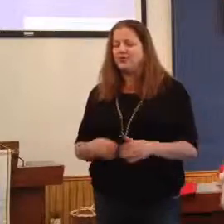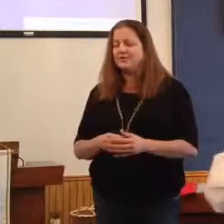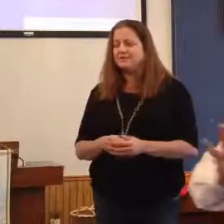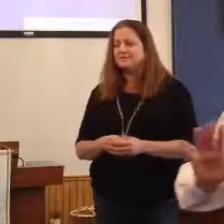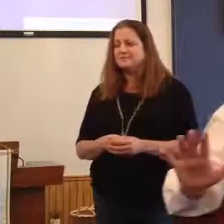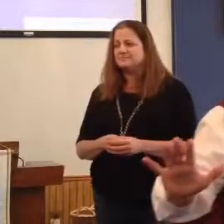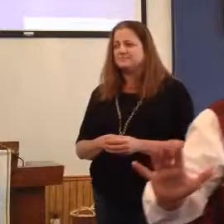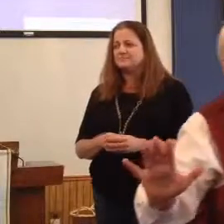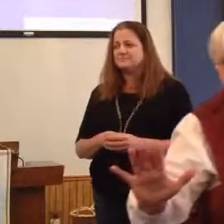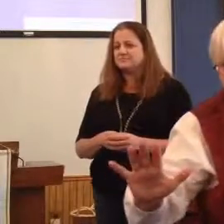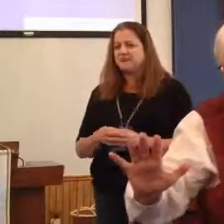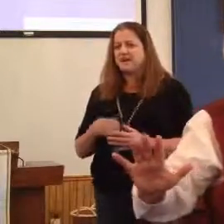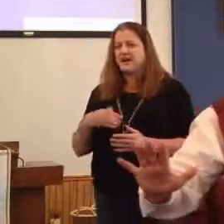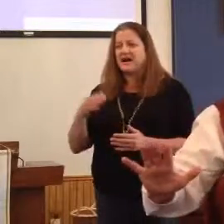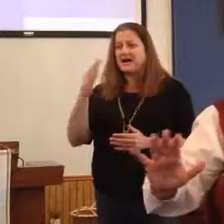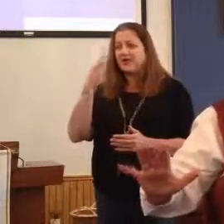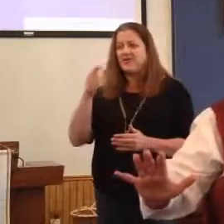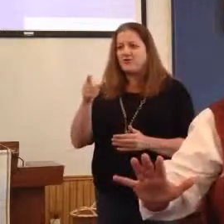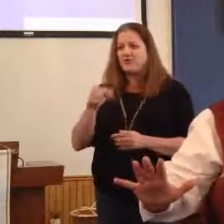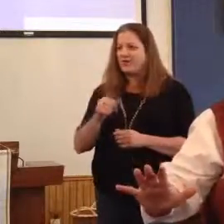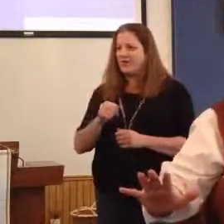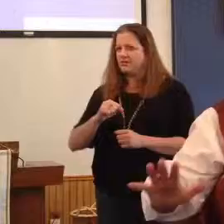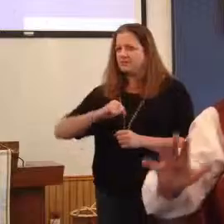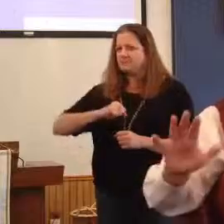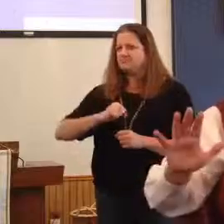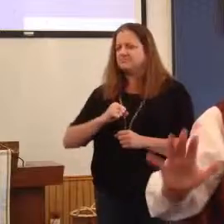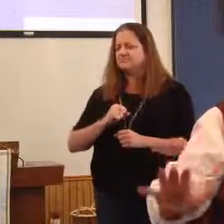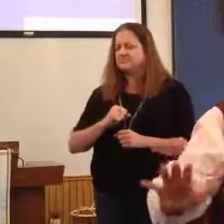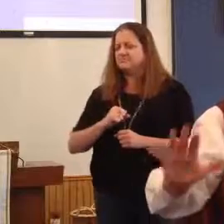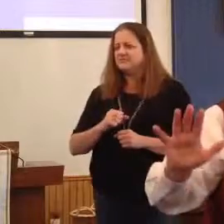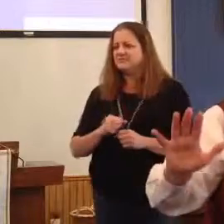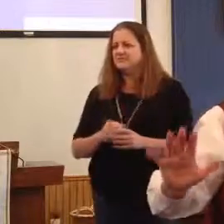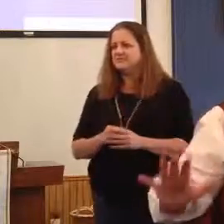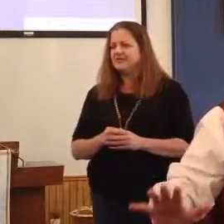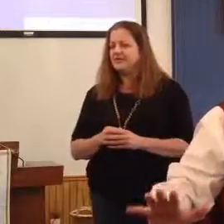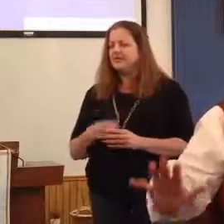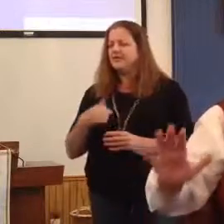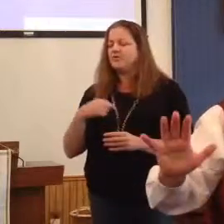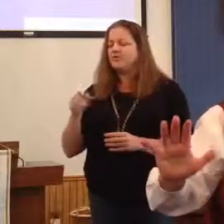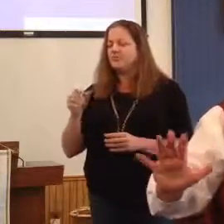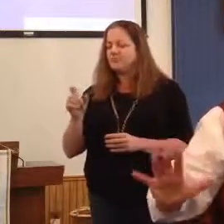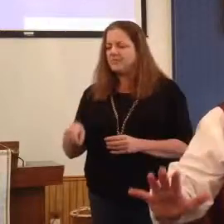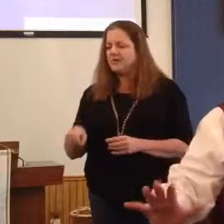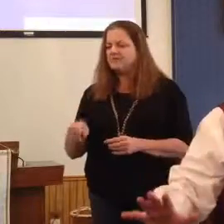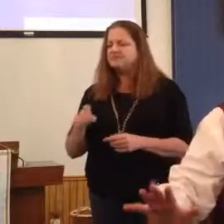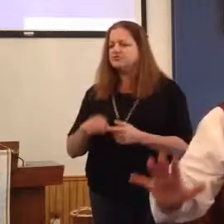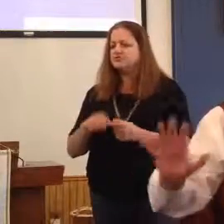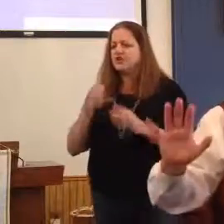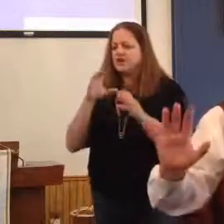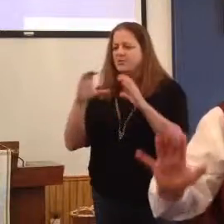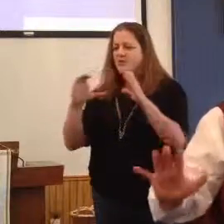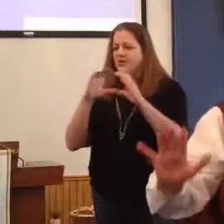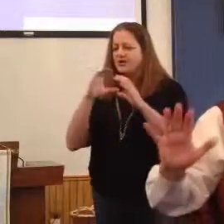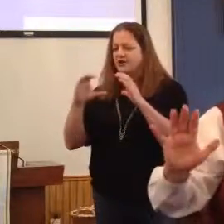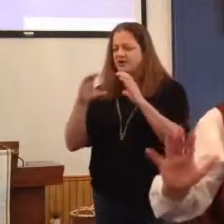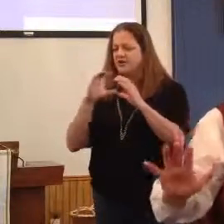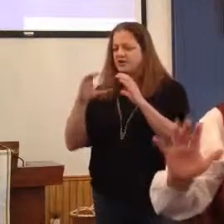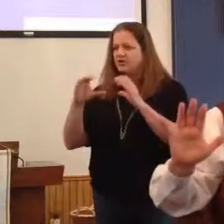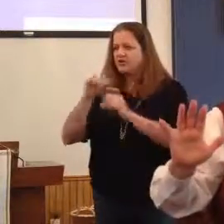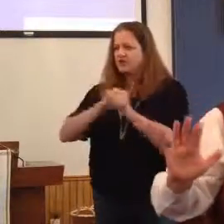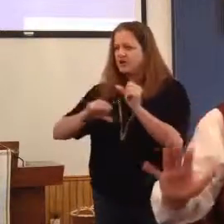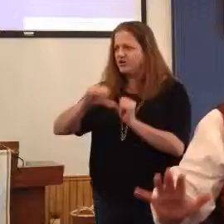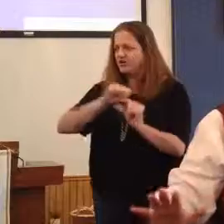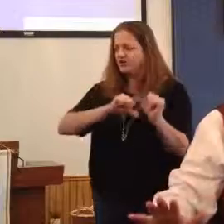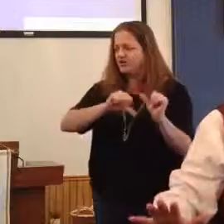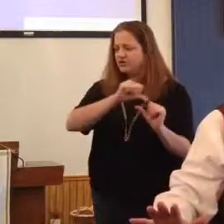Because, and I know you're going to push back here, okay? Because we need to communicate with